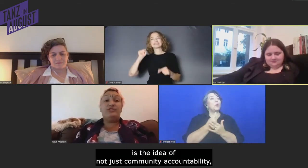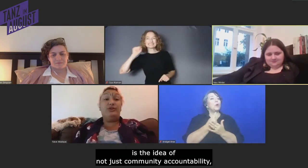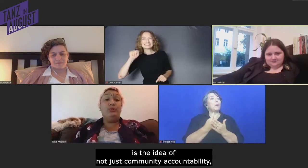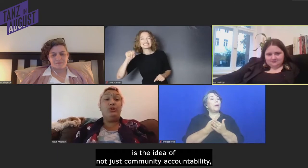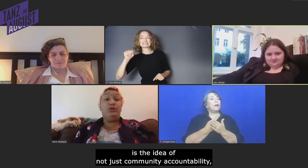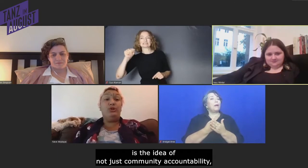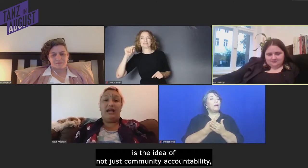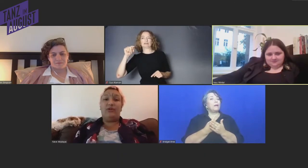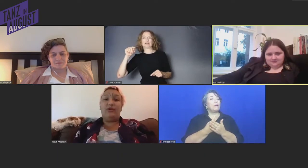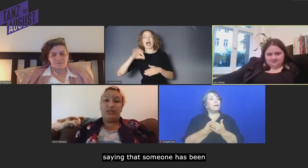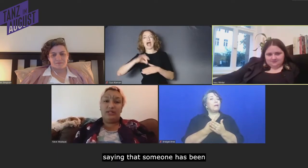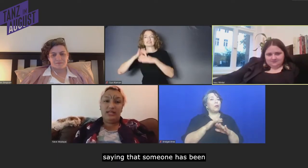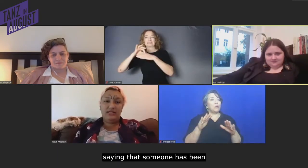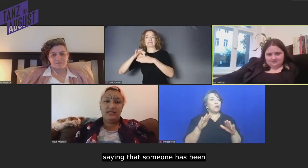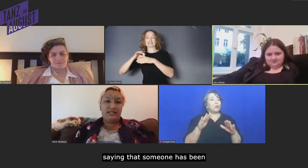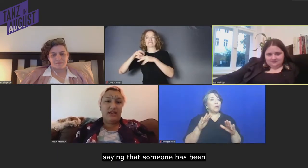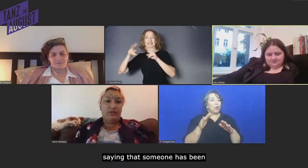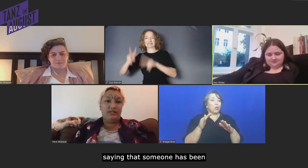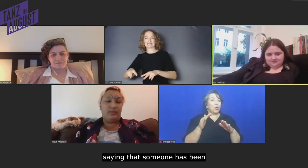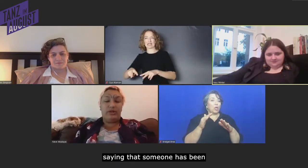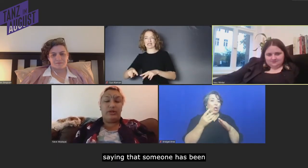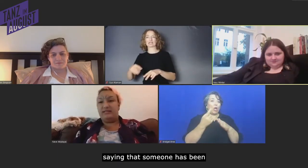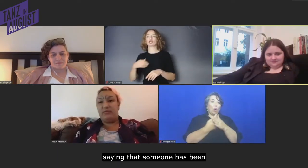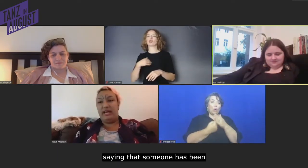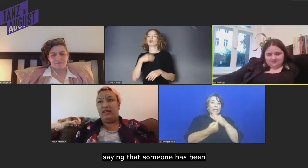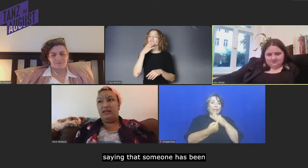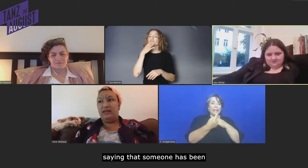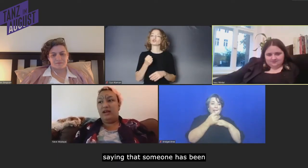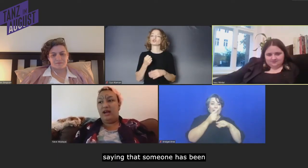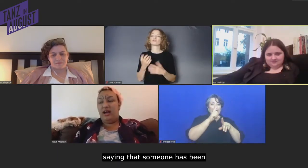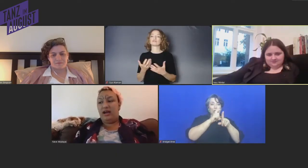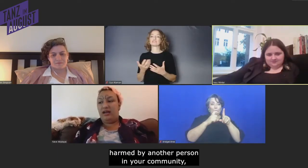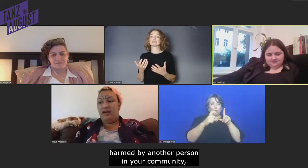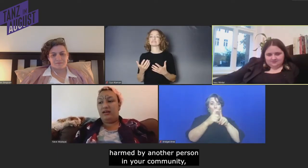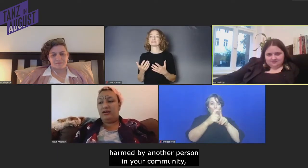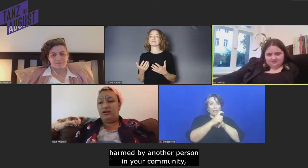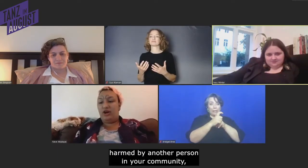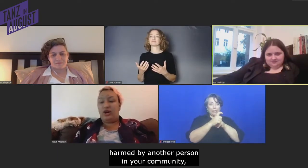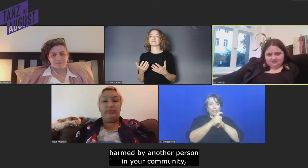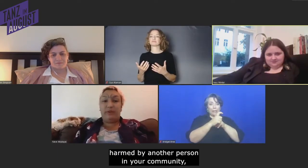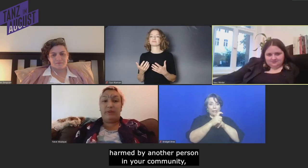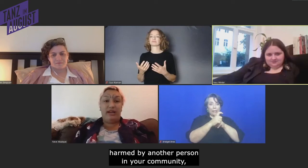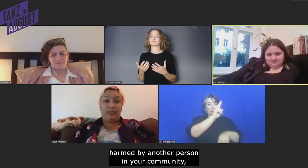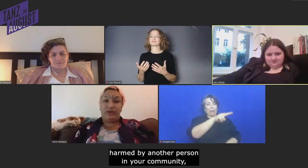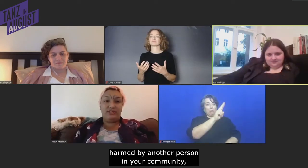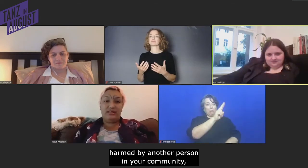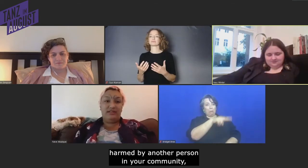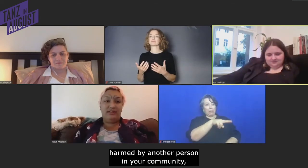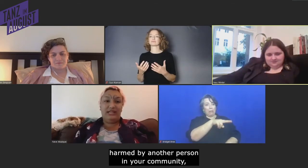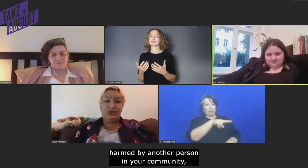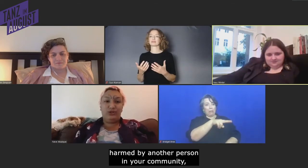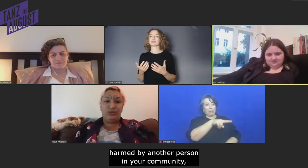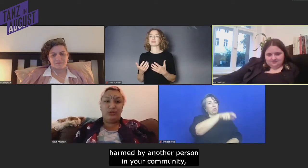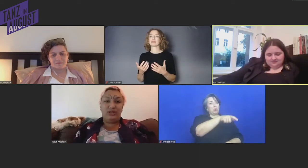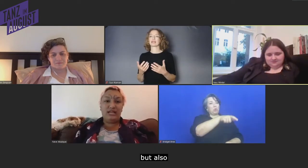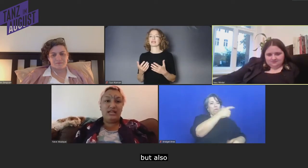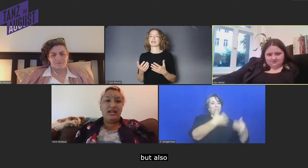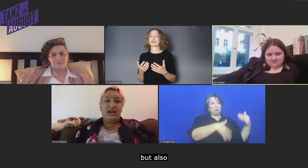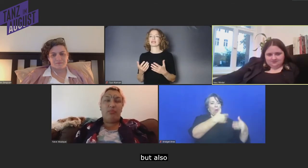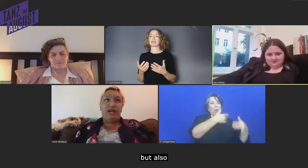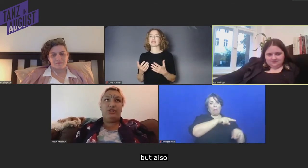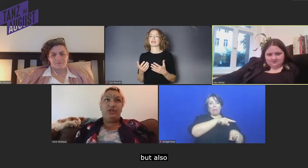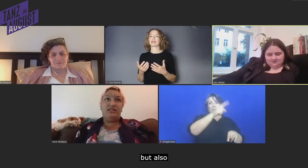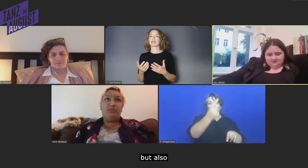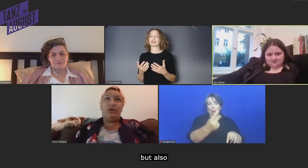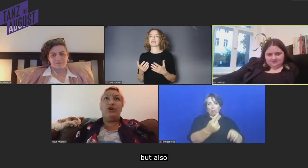just community accountability, say when someone has been harmed by another person in your community,